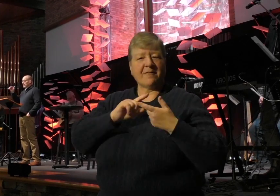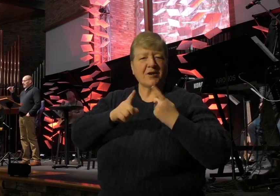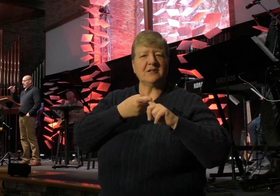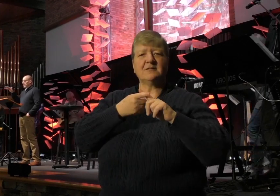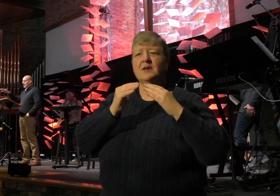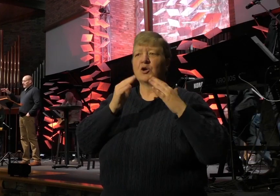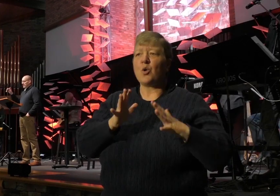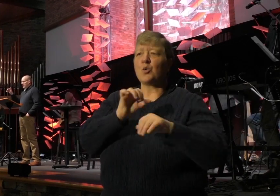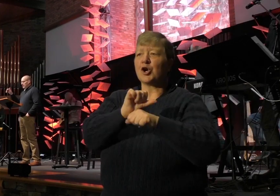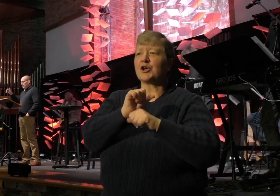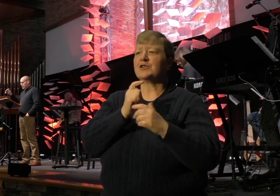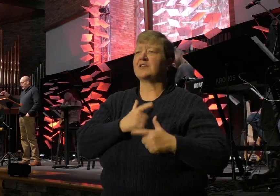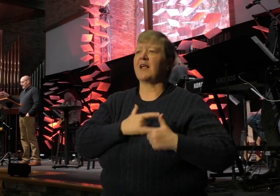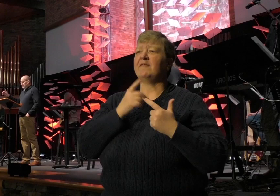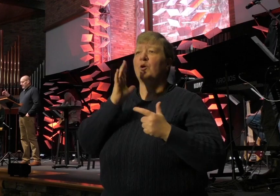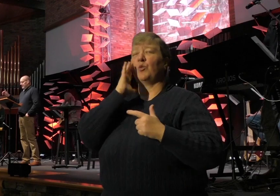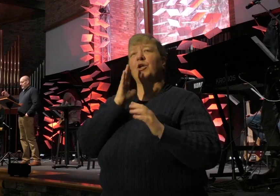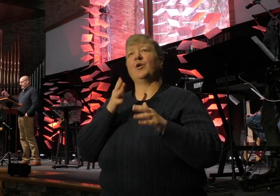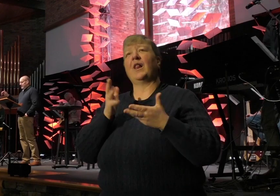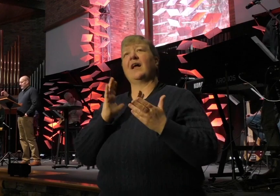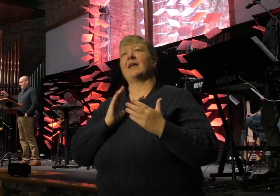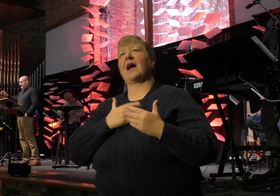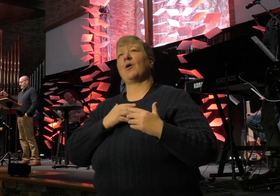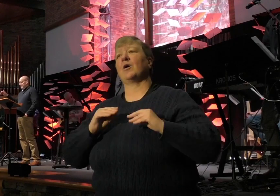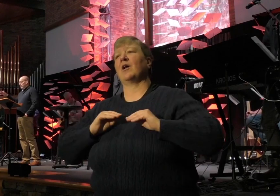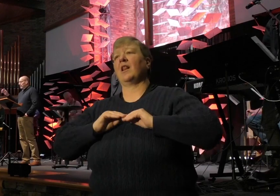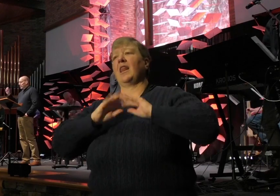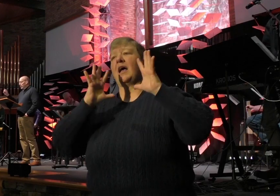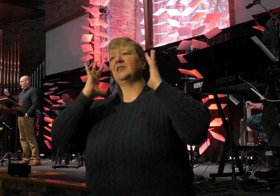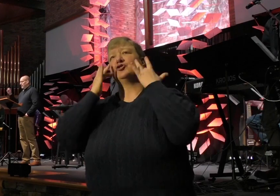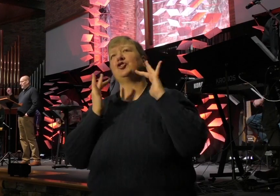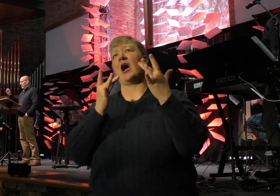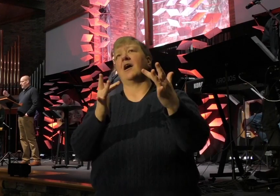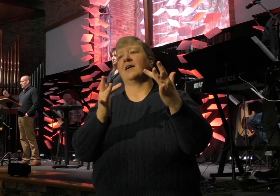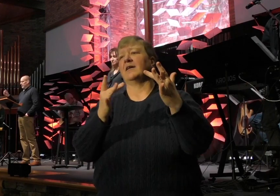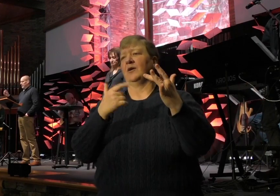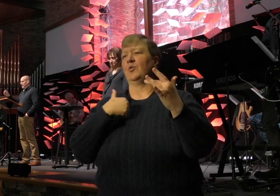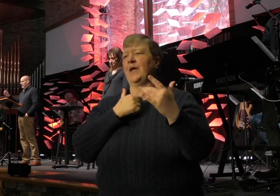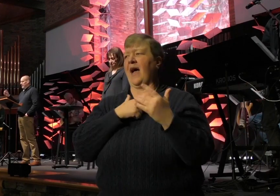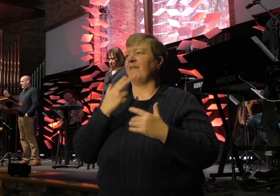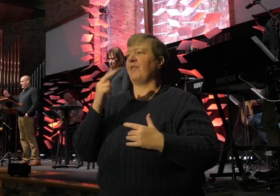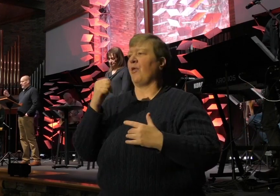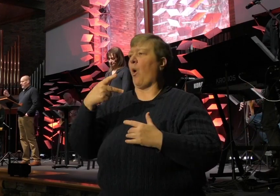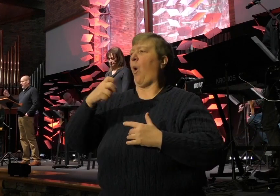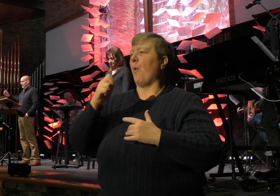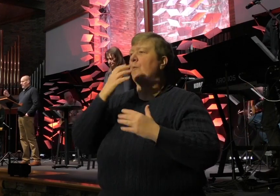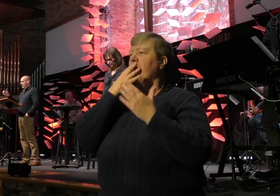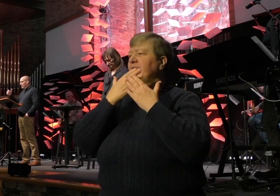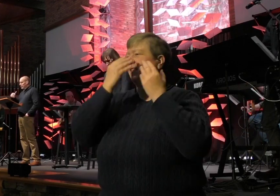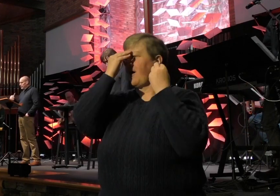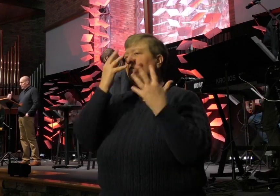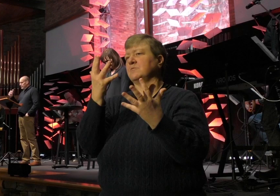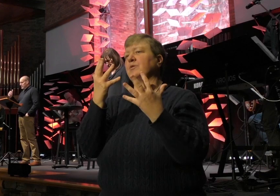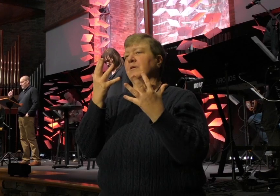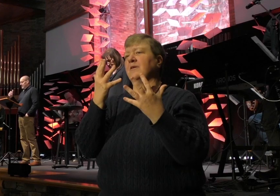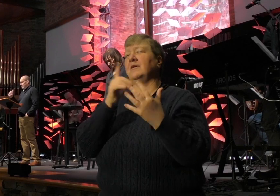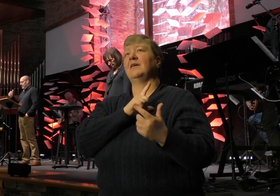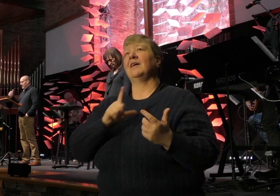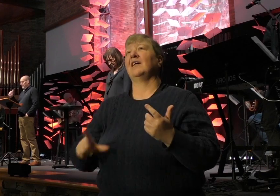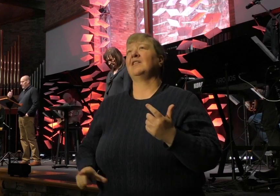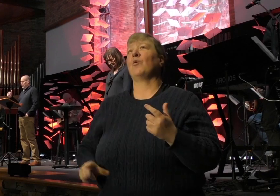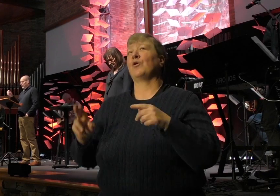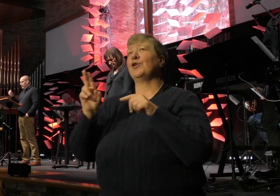you let our light shine, that we have the hope of the gospel. And, oh, Lord, would you use